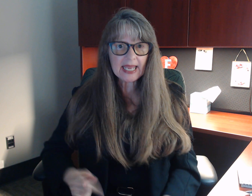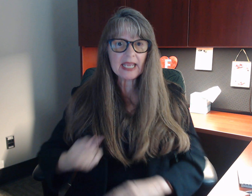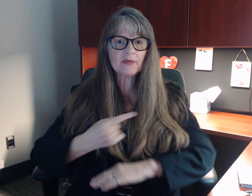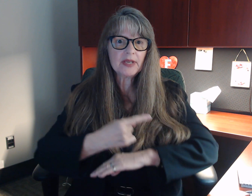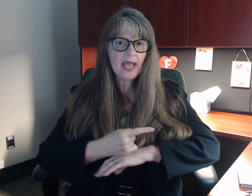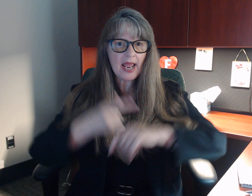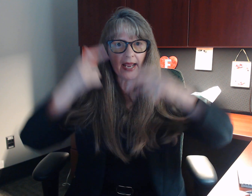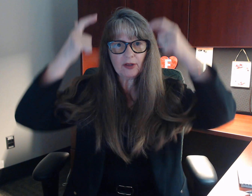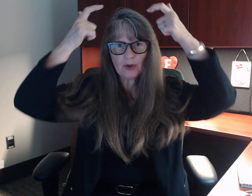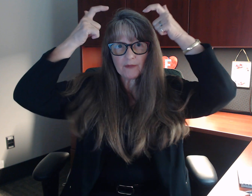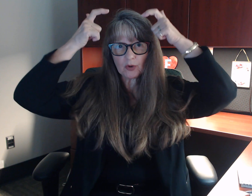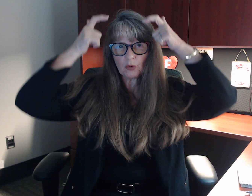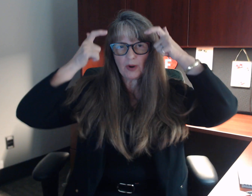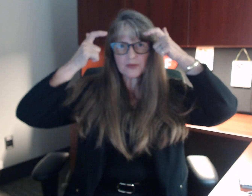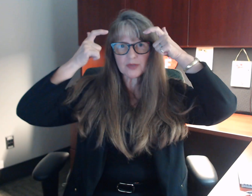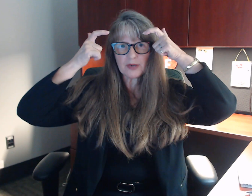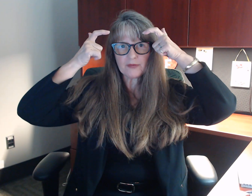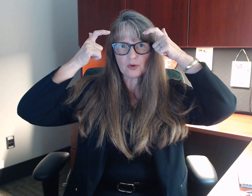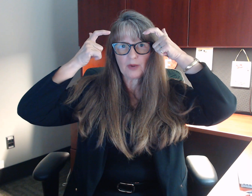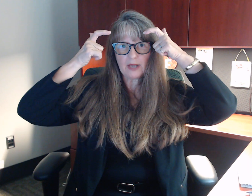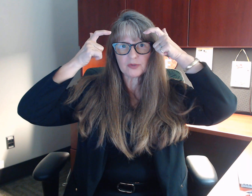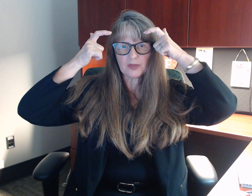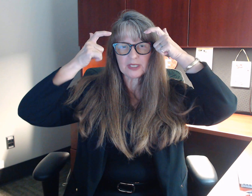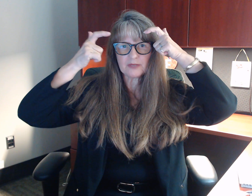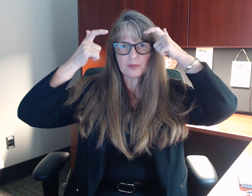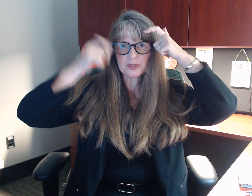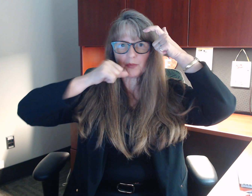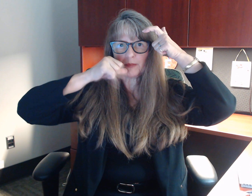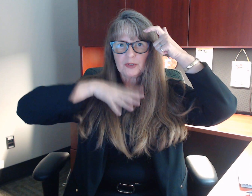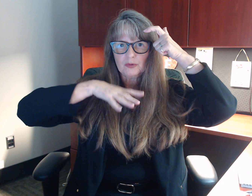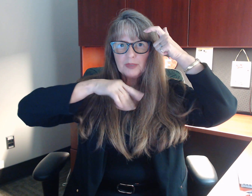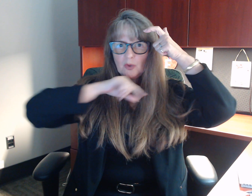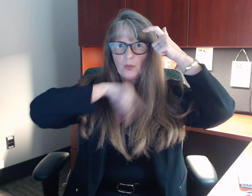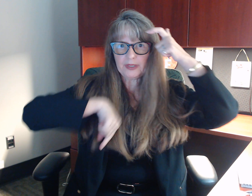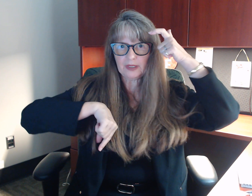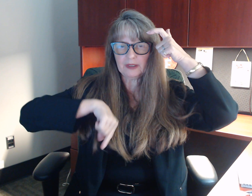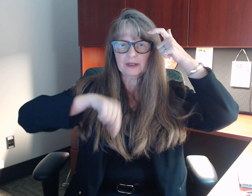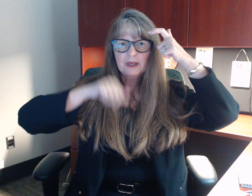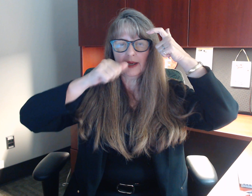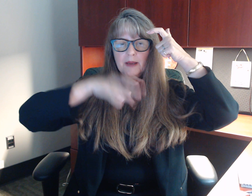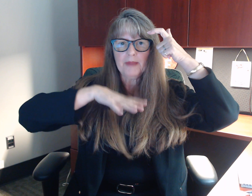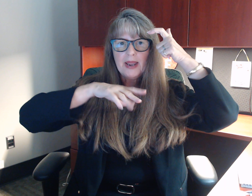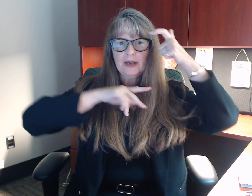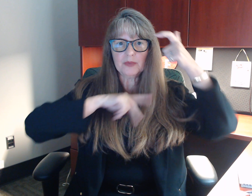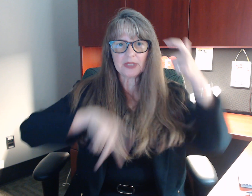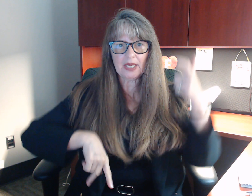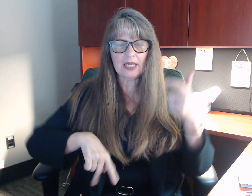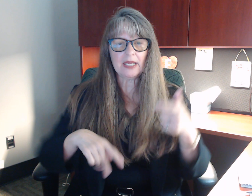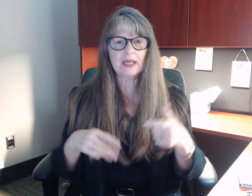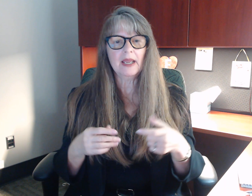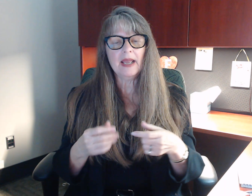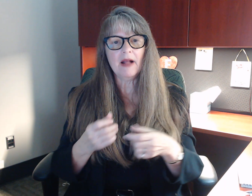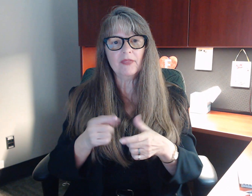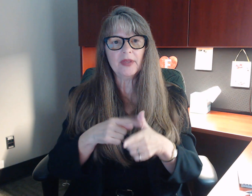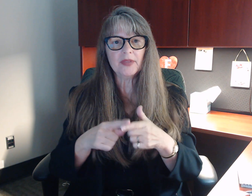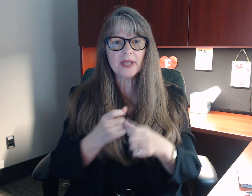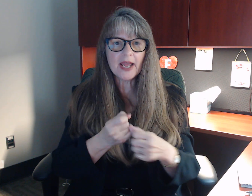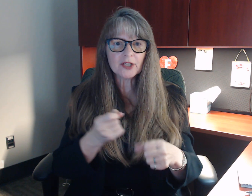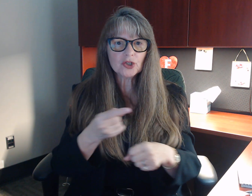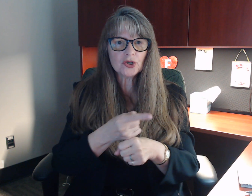of the day, you'd have a crown. So they would have a crown. So I guess if it was a woman, you'd be queen, and a man, it was king. And then the next year,